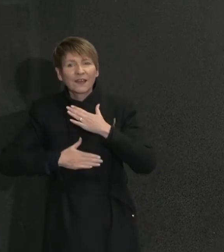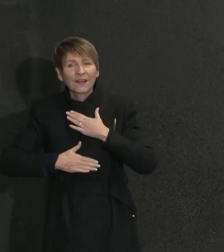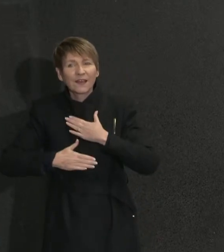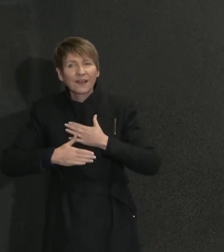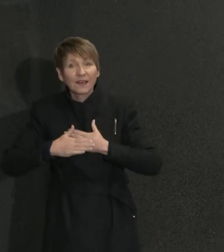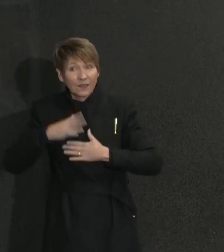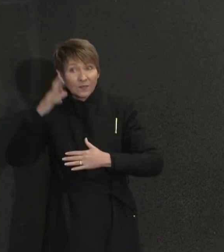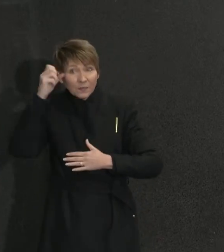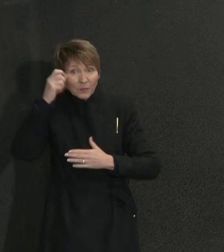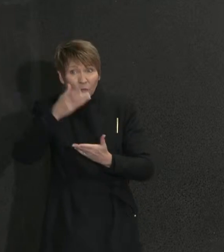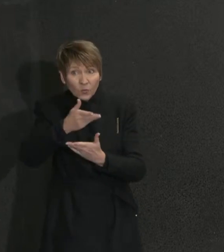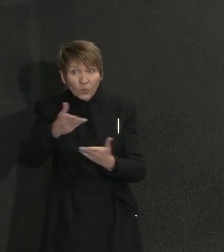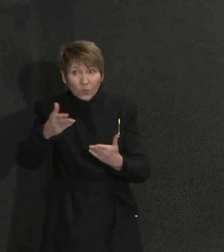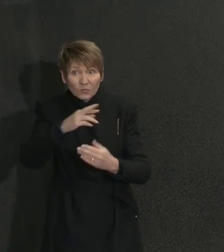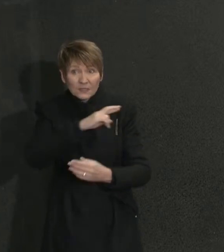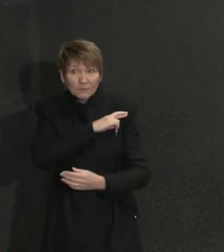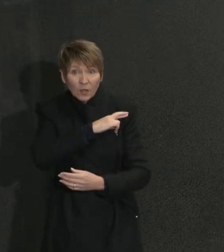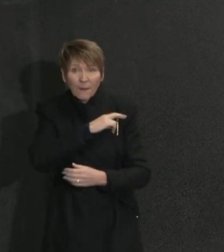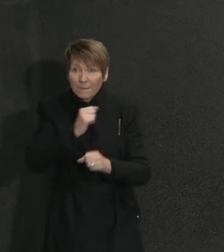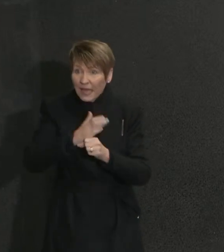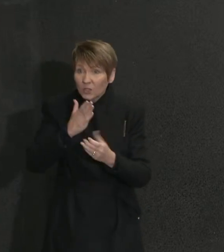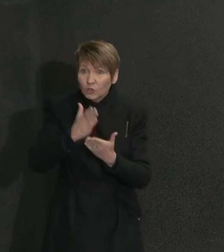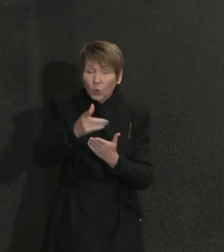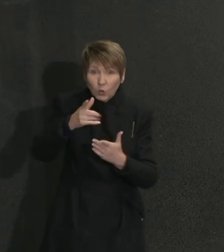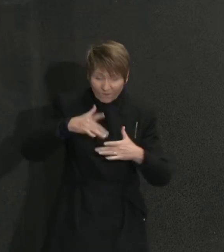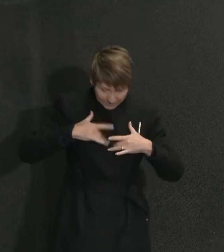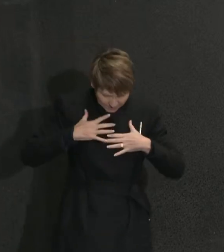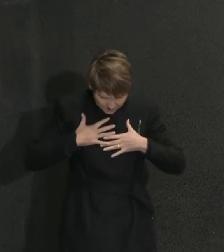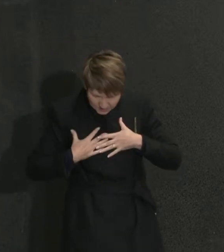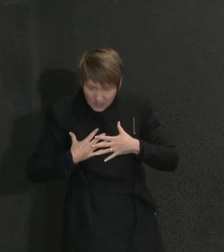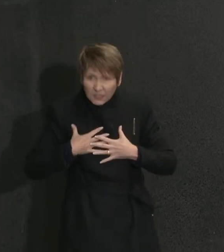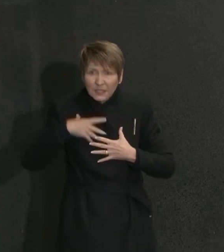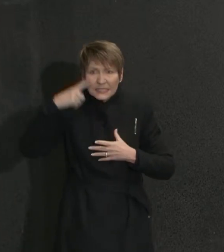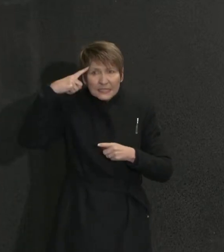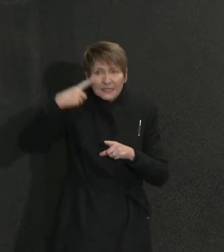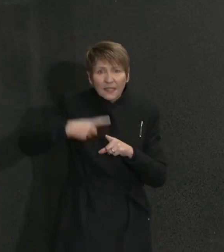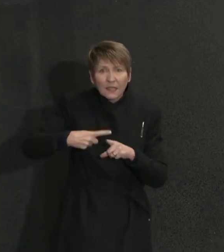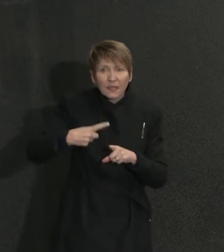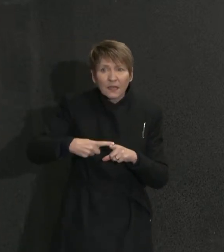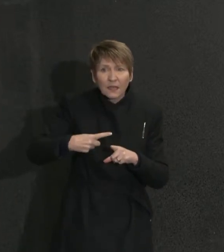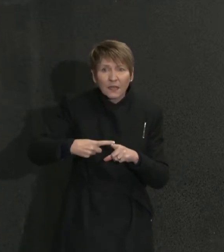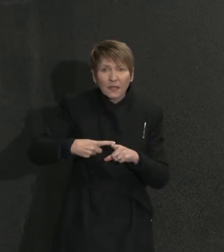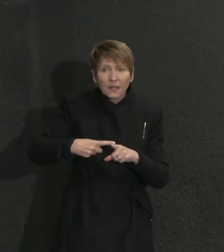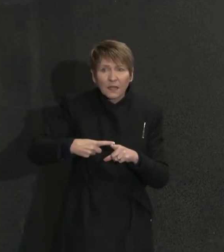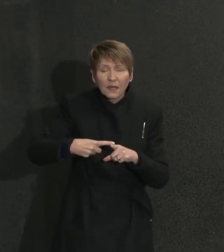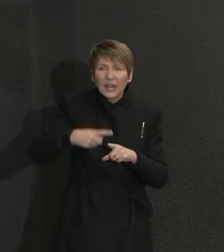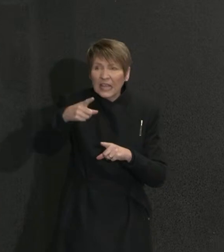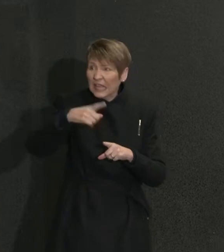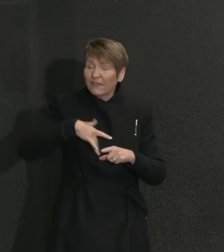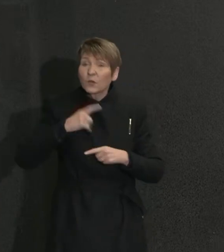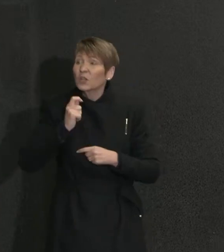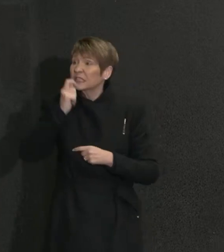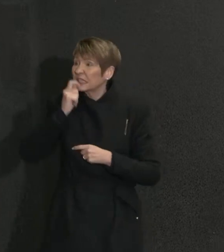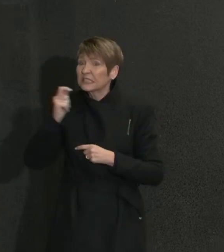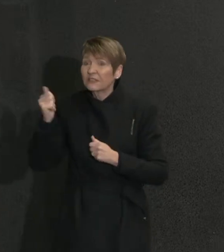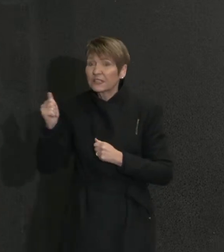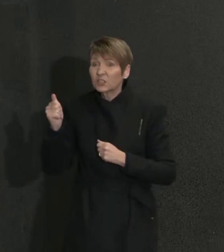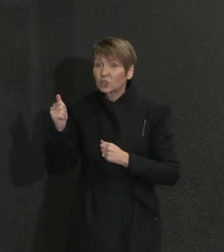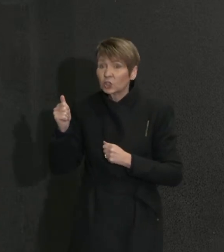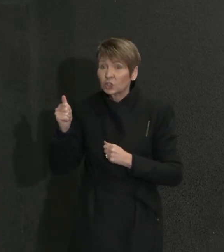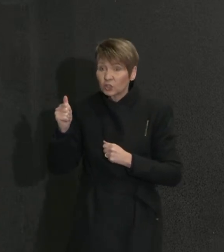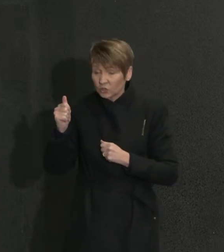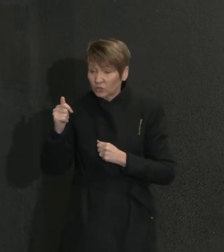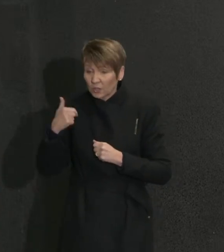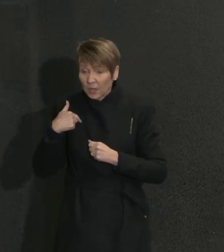to do the right thing, which is get tested when you've got symptoms. And even if you didn't get tested when you first had symptoms and you're sitting at home and saying, oh, I'm going to be in trouble if I turn